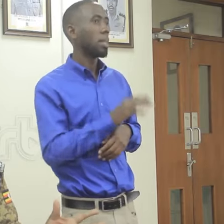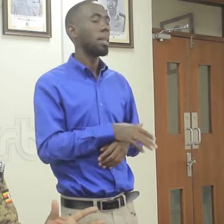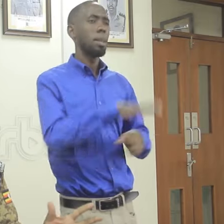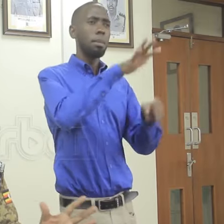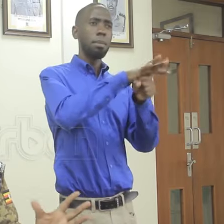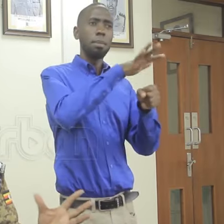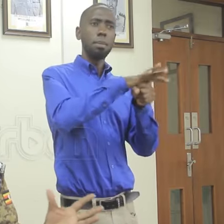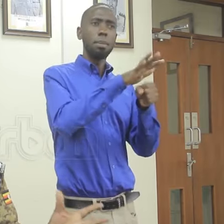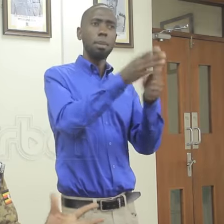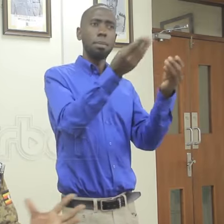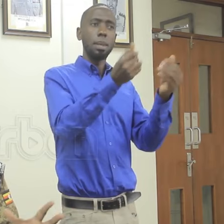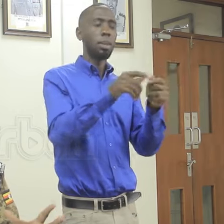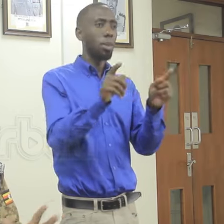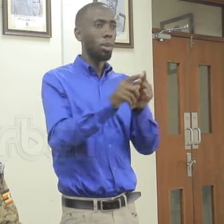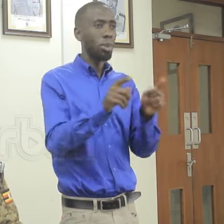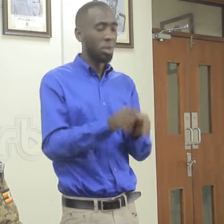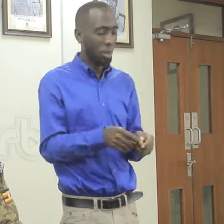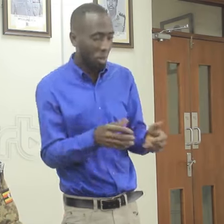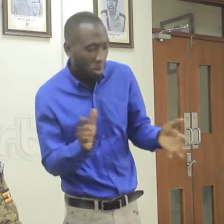much money there, so he also grabbed.